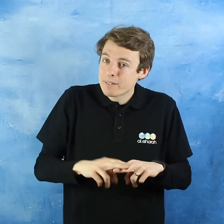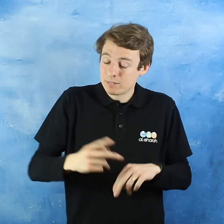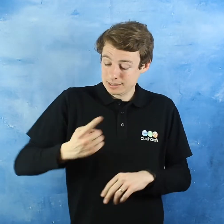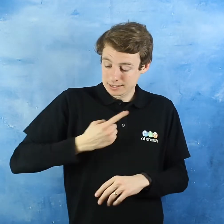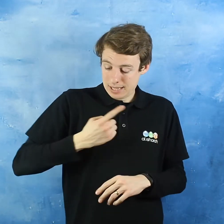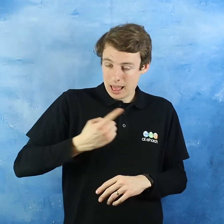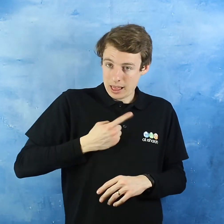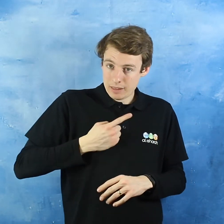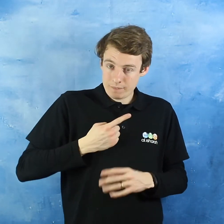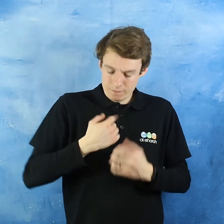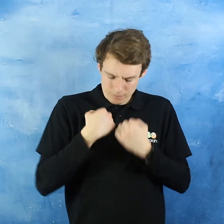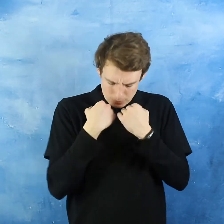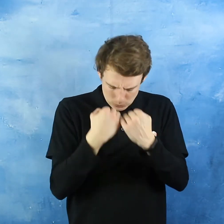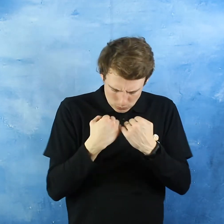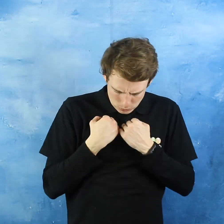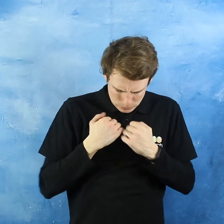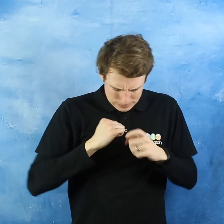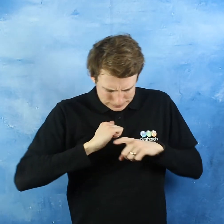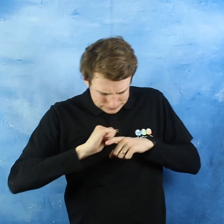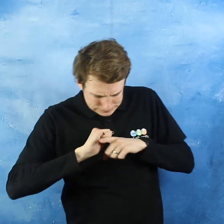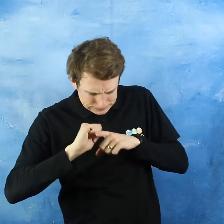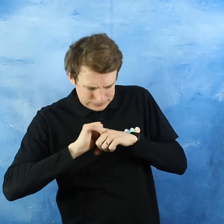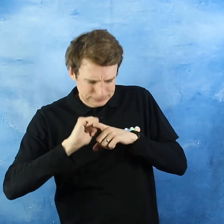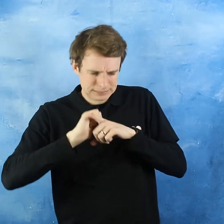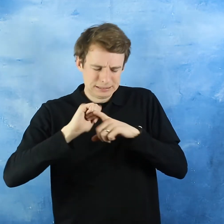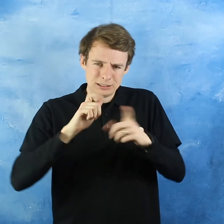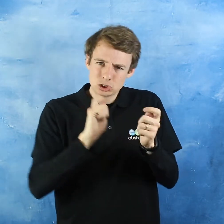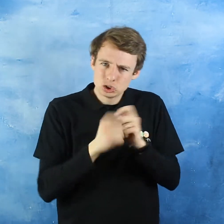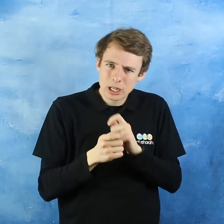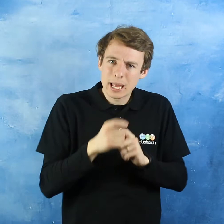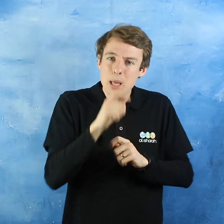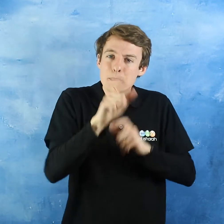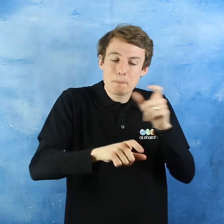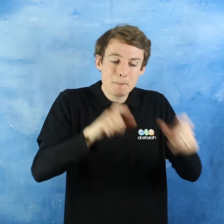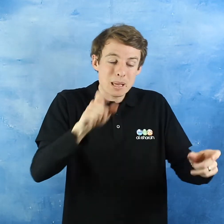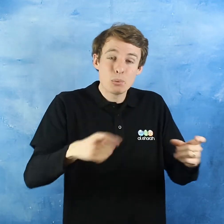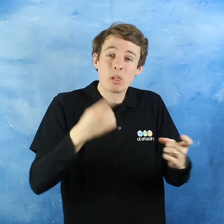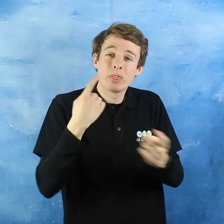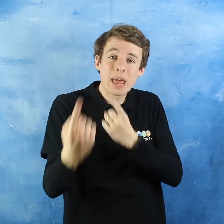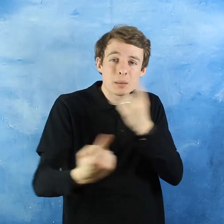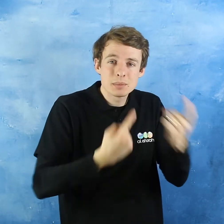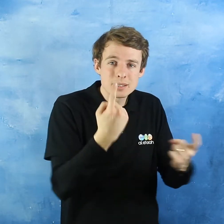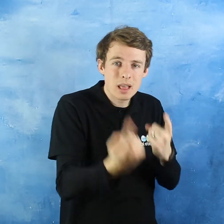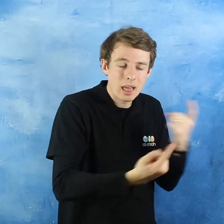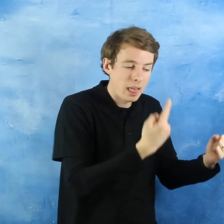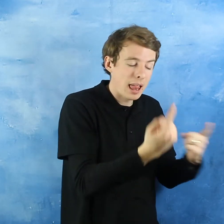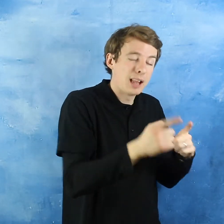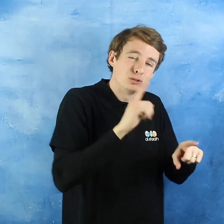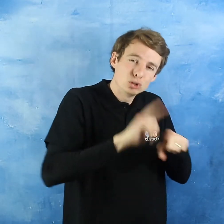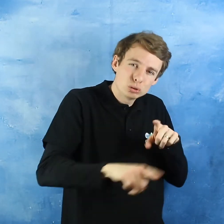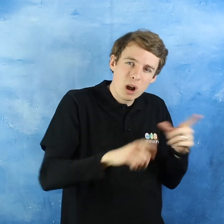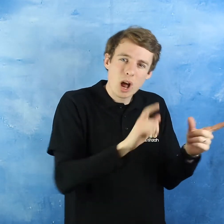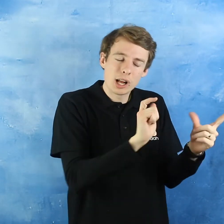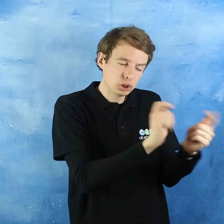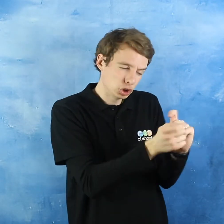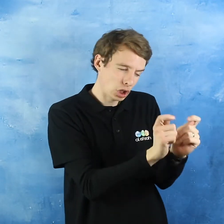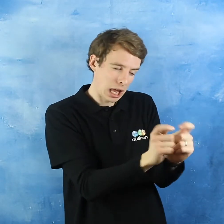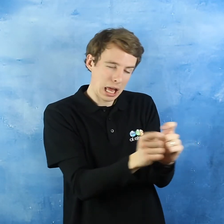dua is not a shakwa. Is it complaining against ourselves? We make a